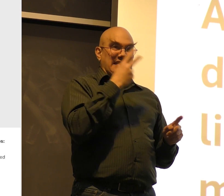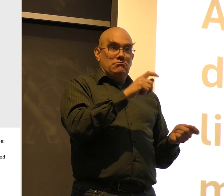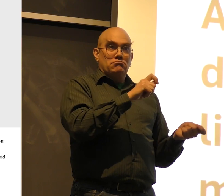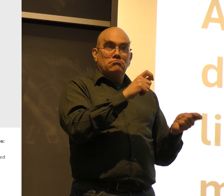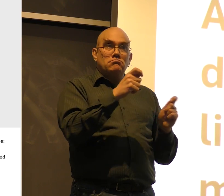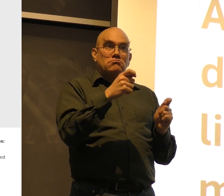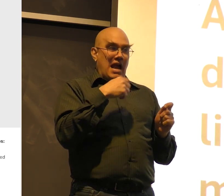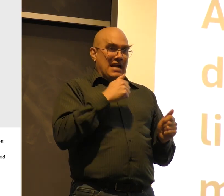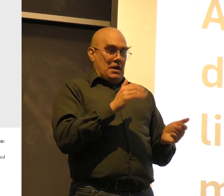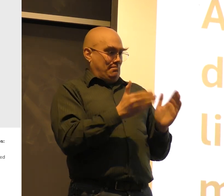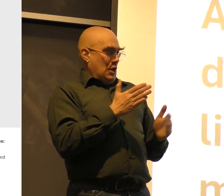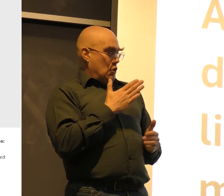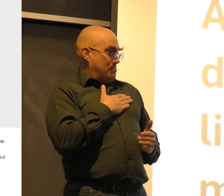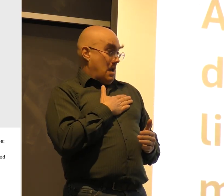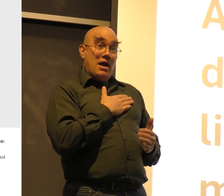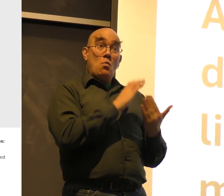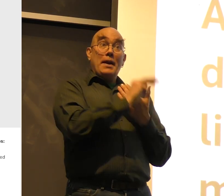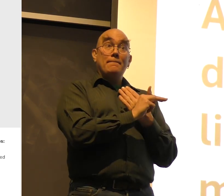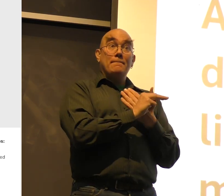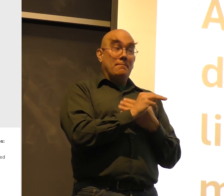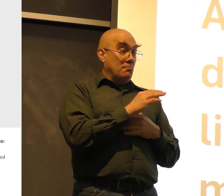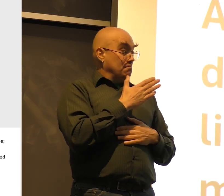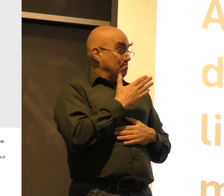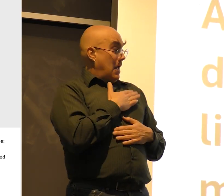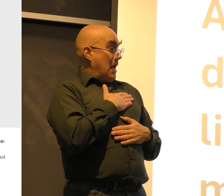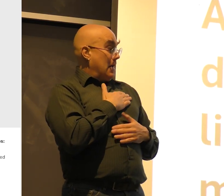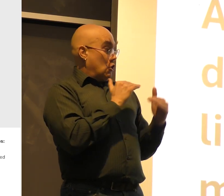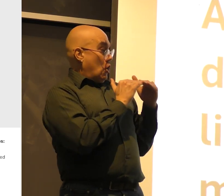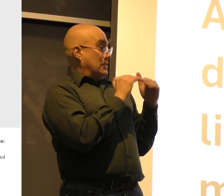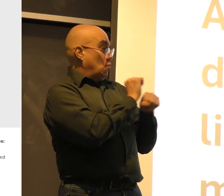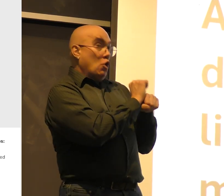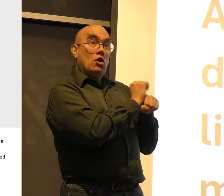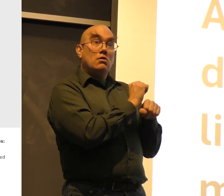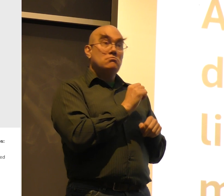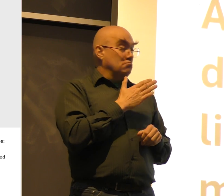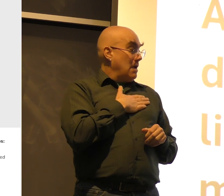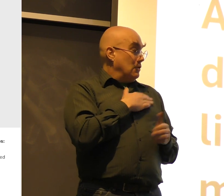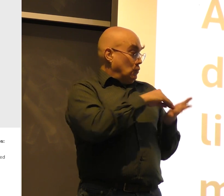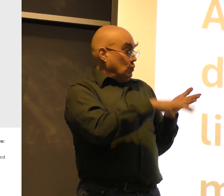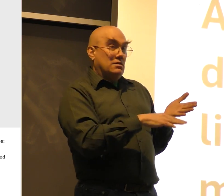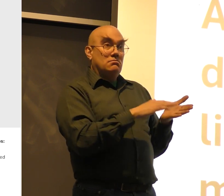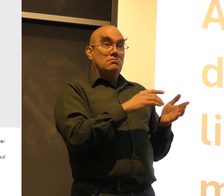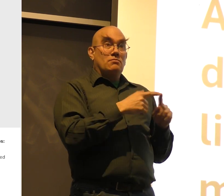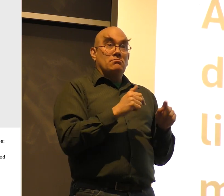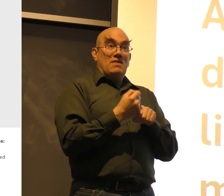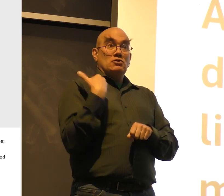doesn't change overnight, but it is changing and it is happening, even if impacting my own personal curriculum and the colleagues that I am working with. And